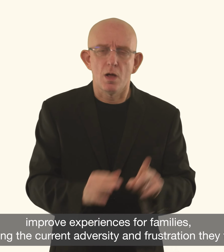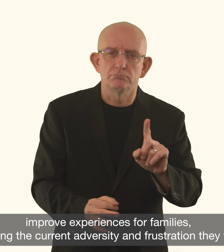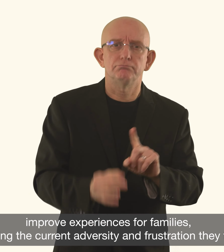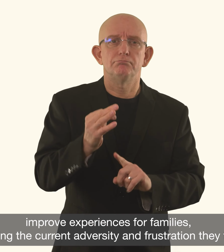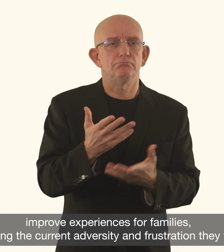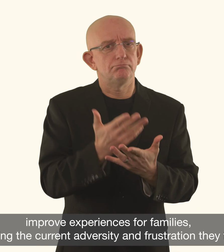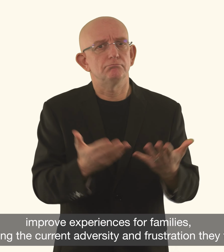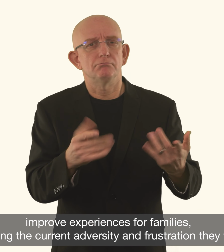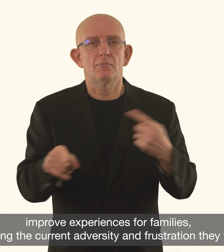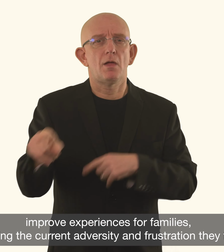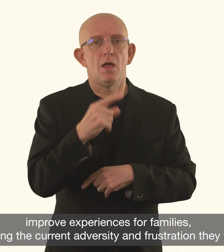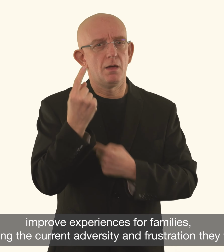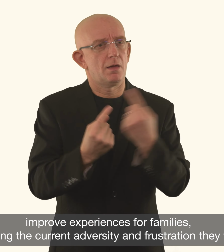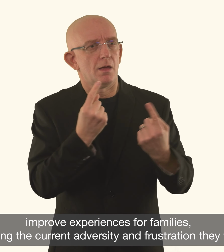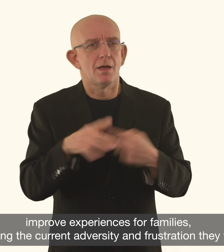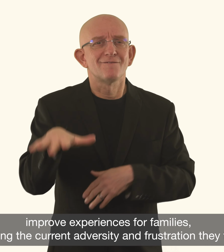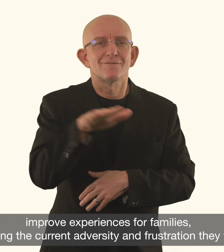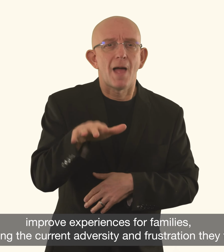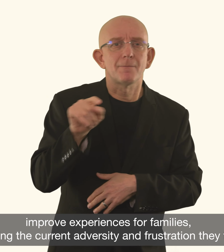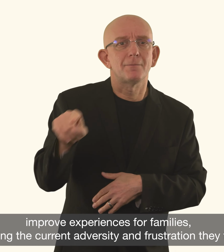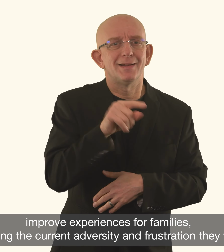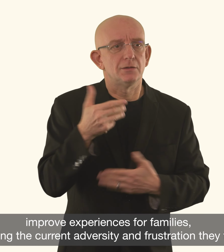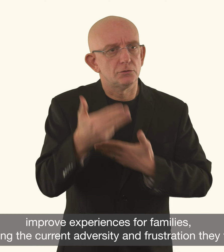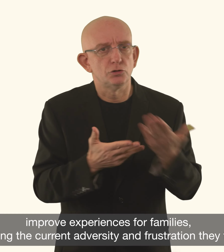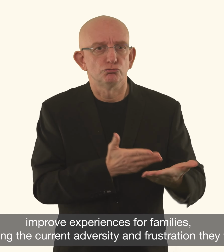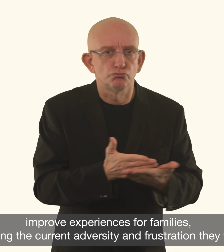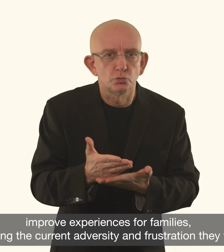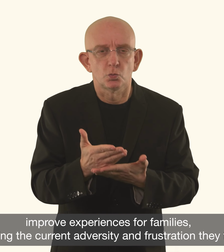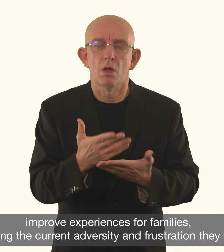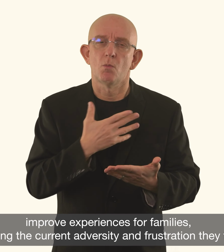Improve experiences for families, reducing the current adversity and frustration they face.